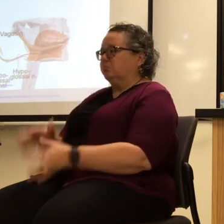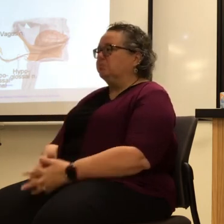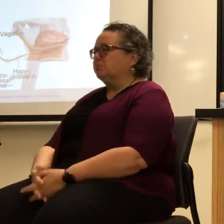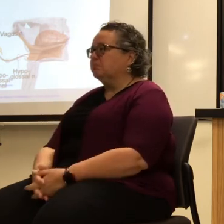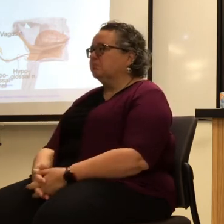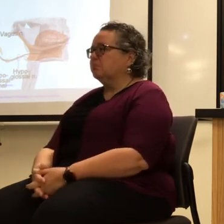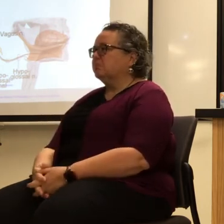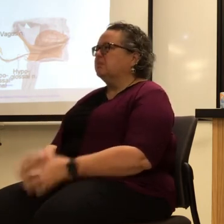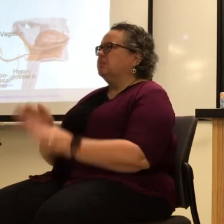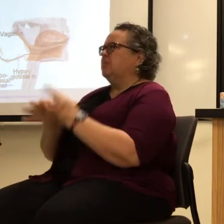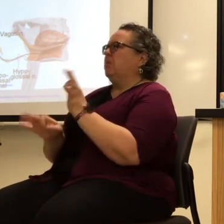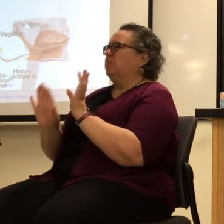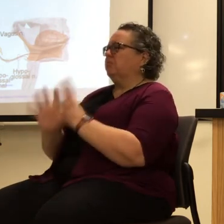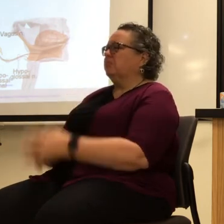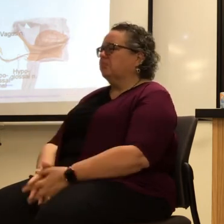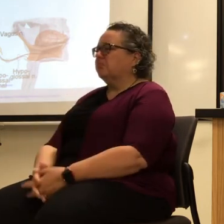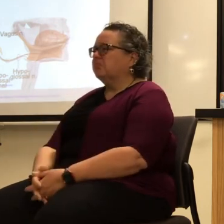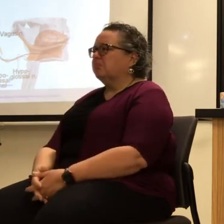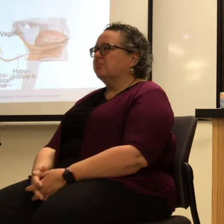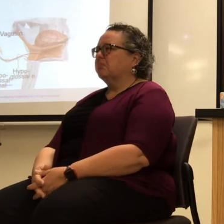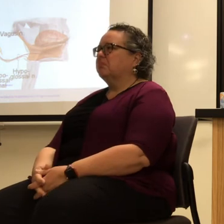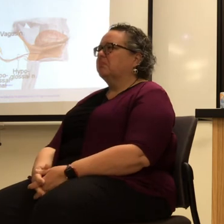I'm gonna keep that simple there.